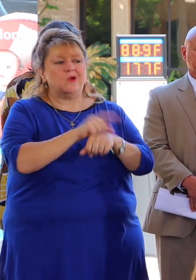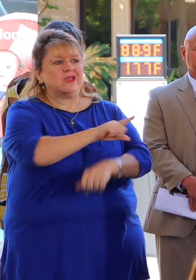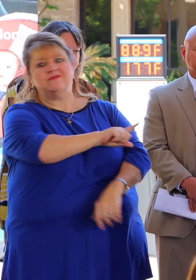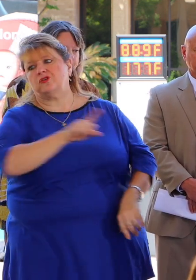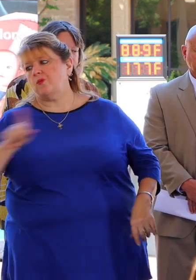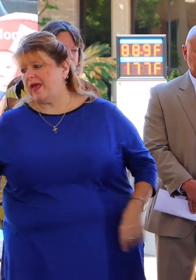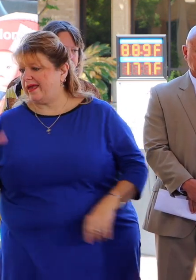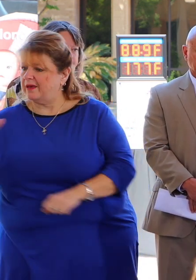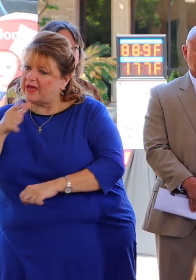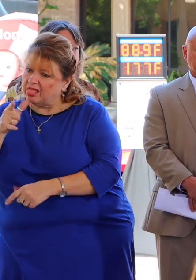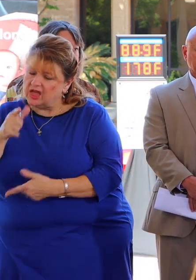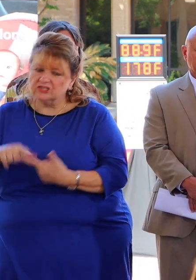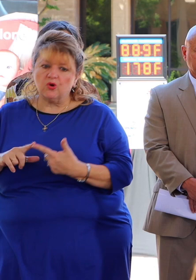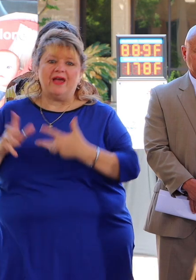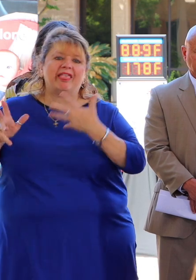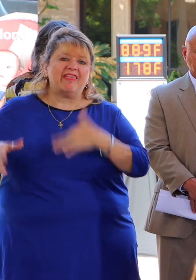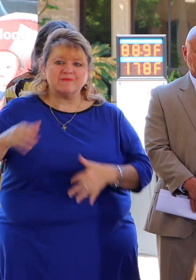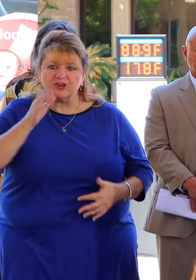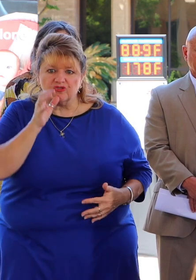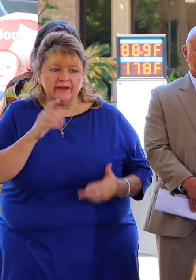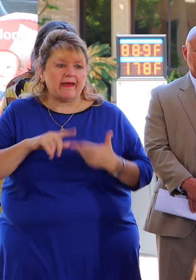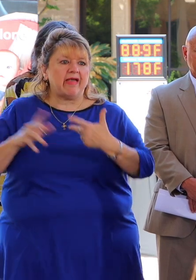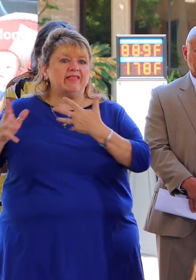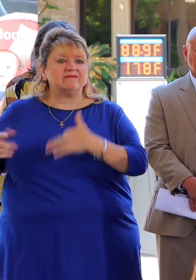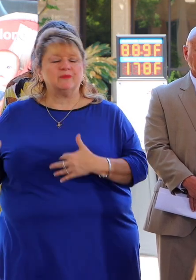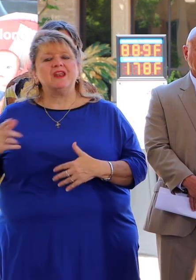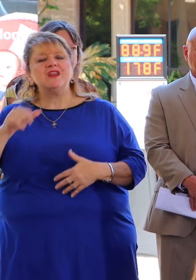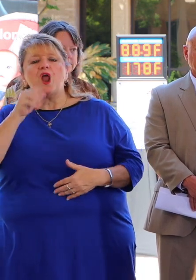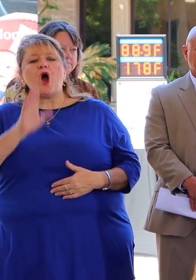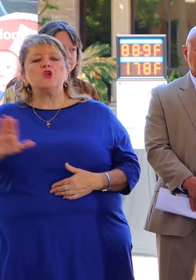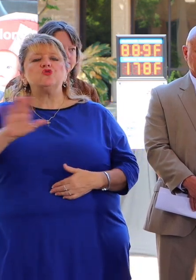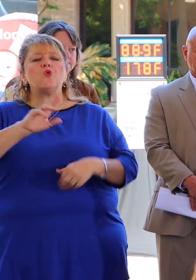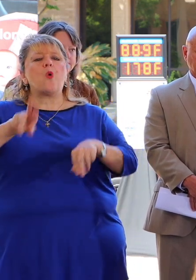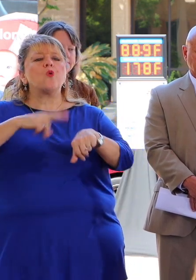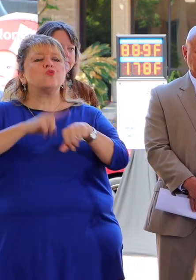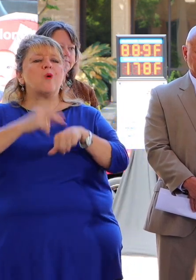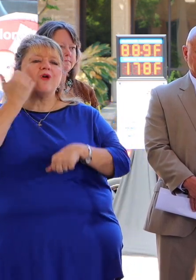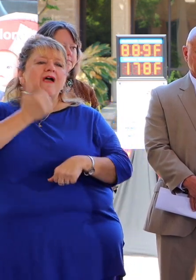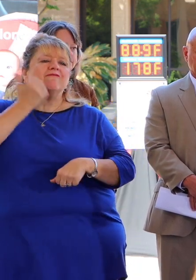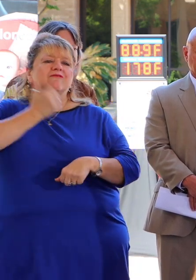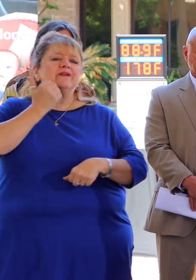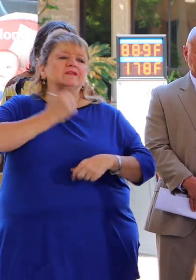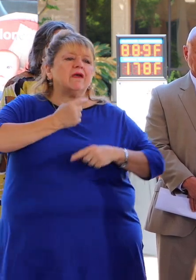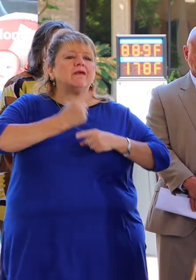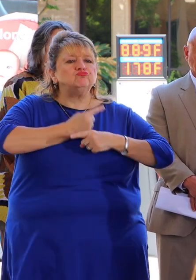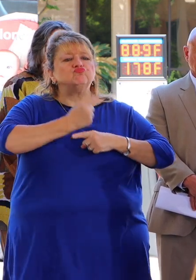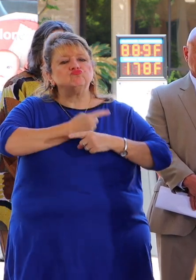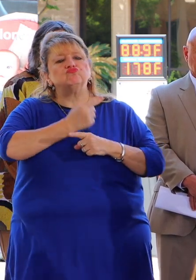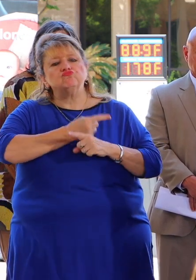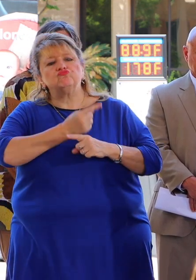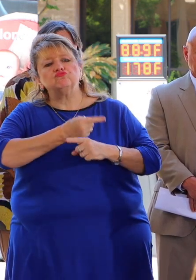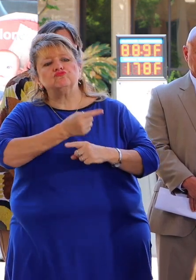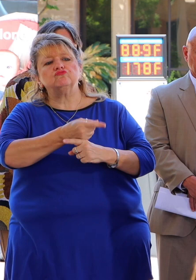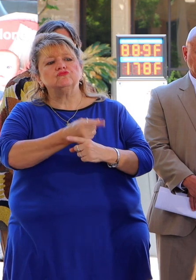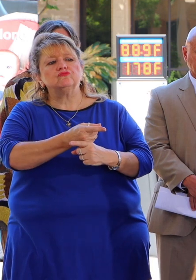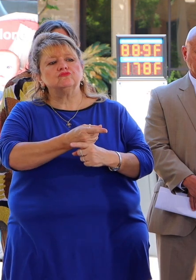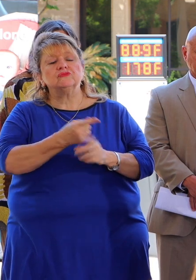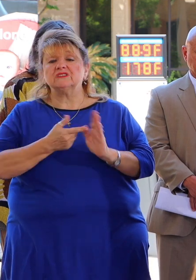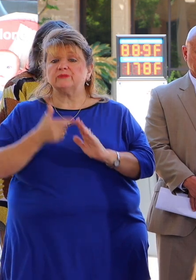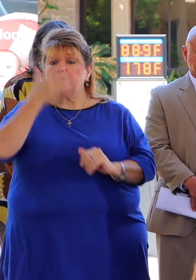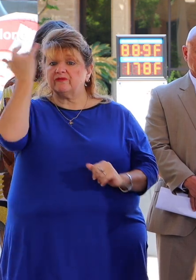your lunch or something? If it's not part of your routine, it's very easy to forget. Even if it is part of your routine